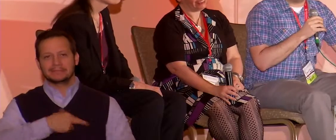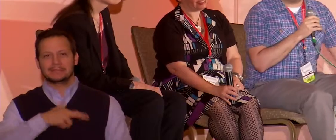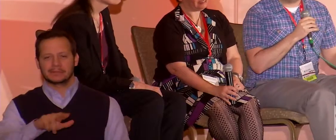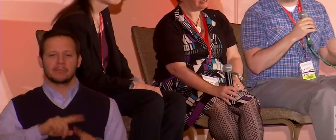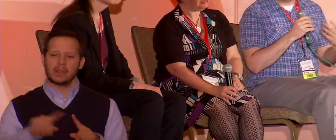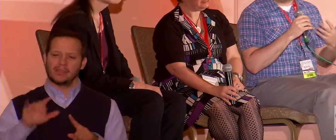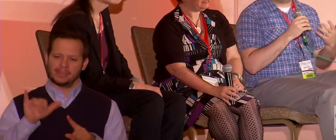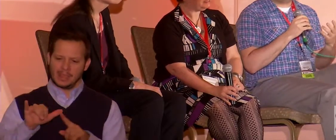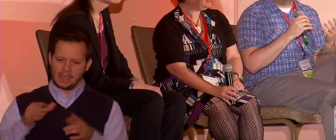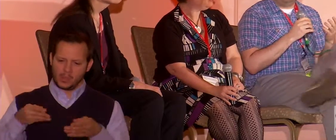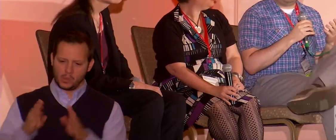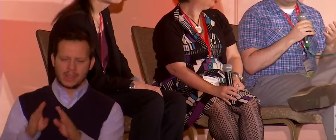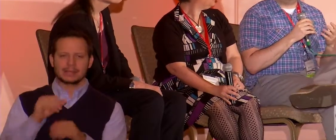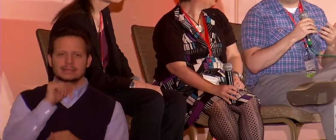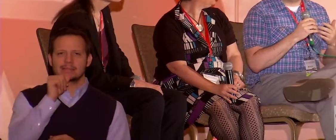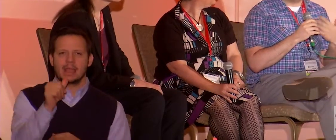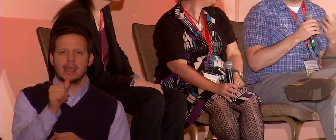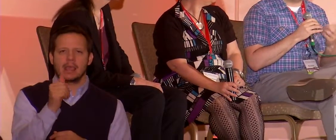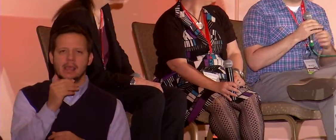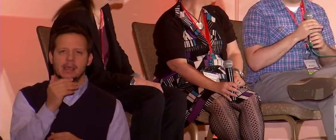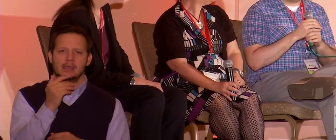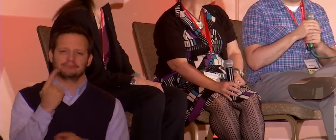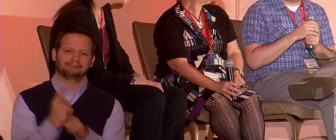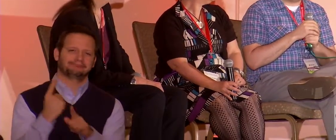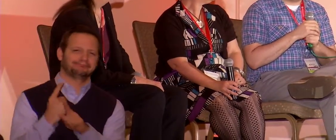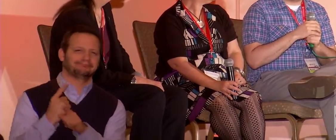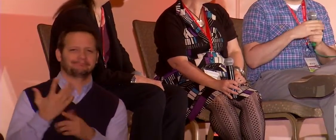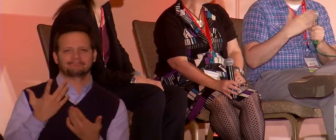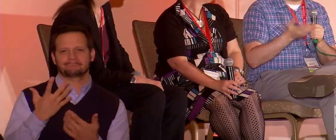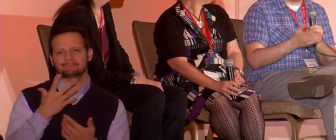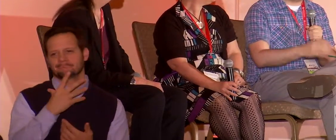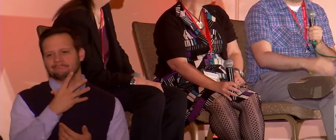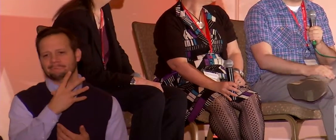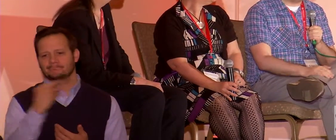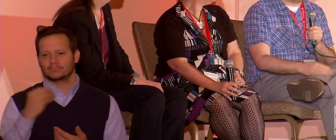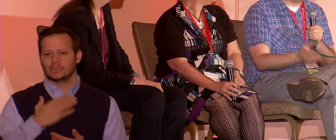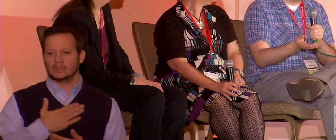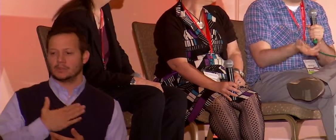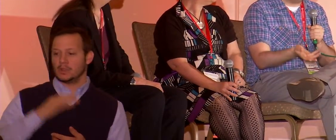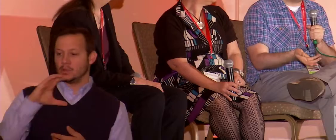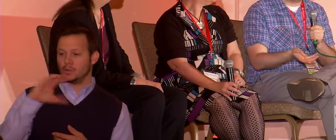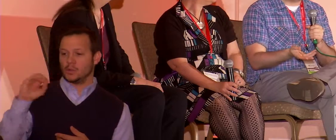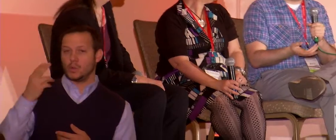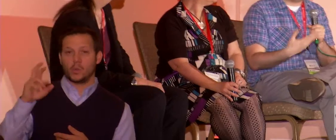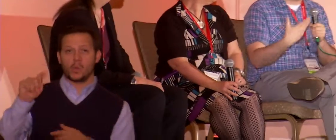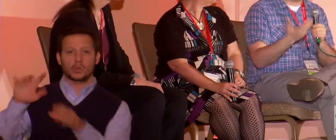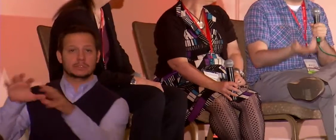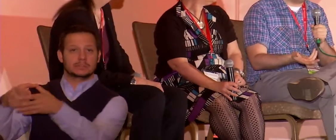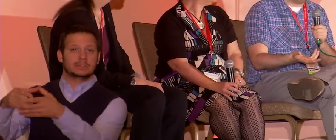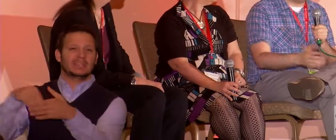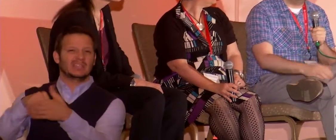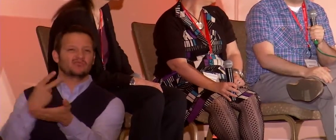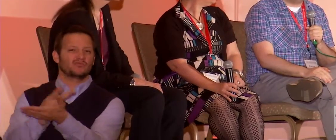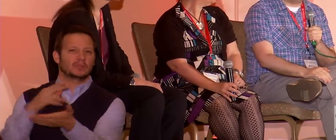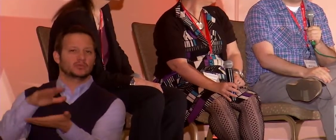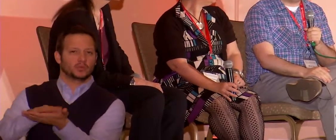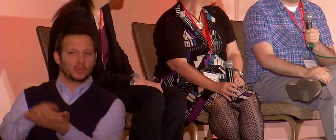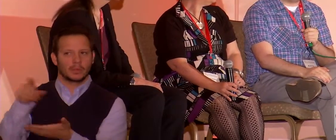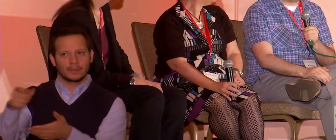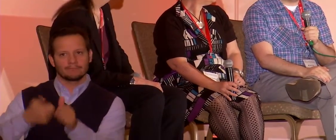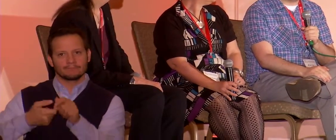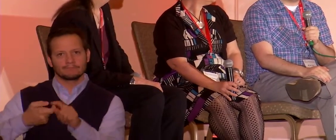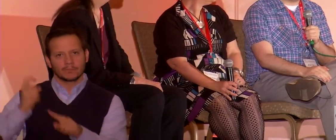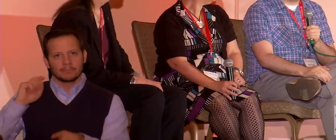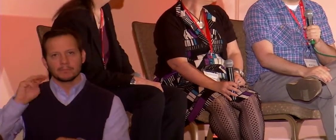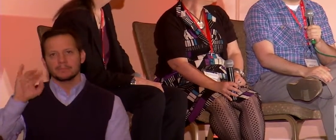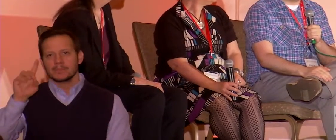I was doing it in a way that was not particularly tactful, and particularly for my cohort in grad school, who were mostly from the Midwest and mostly identified